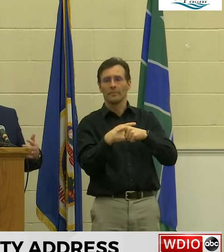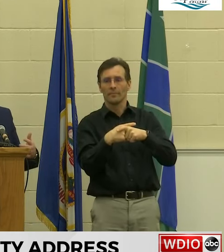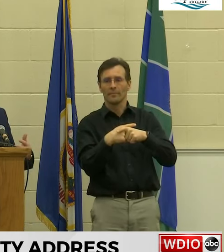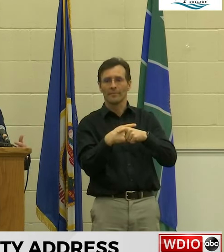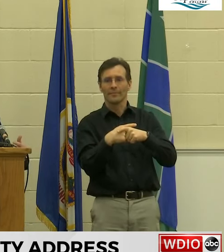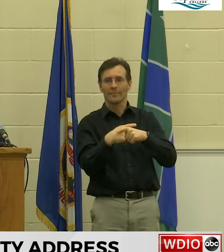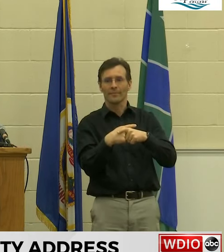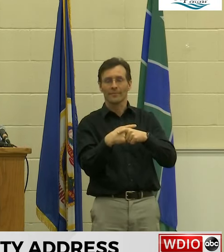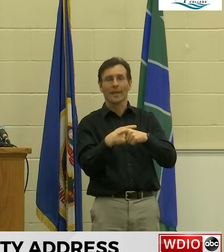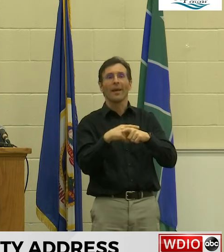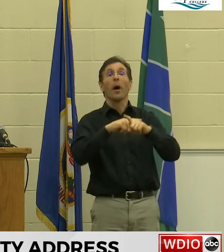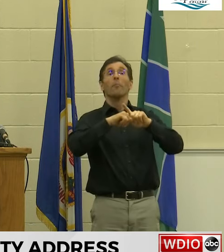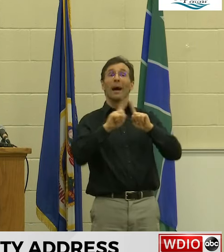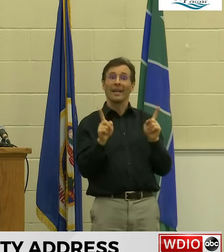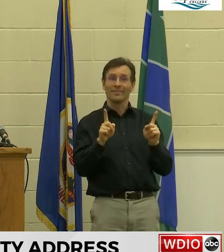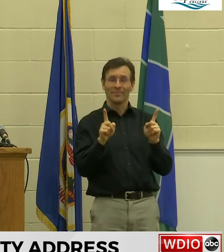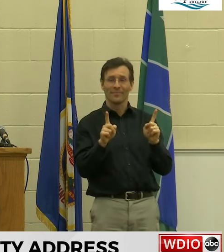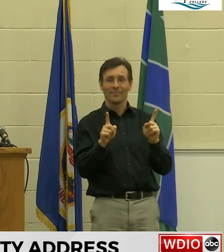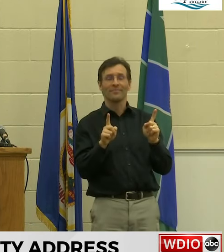But knowing that.